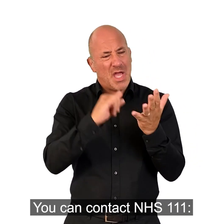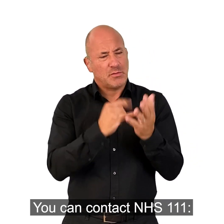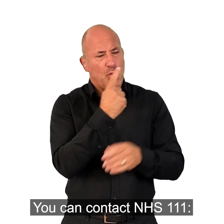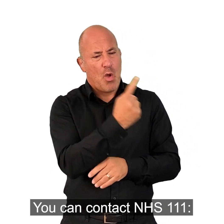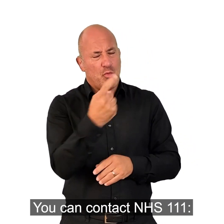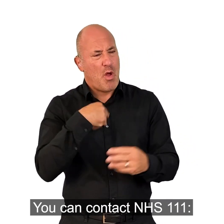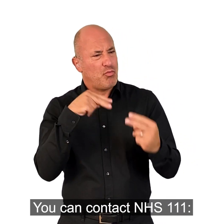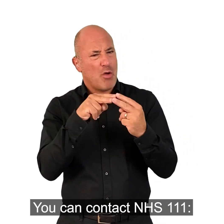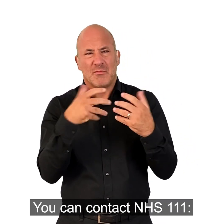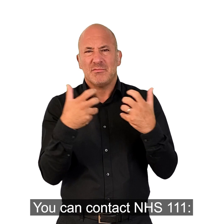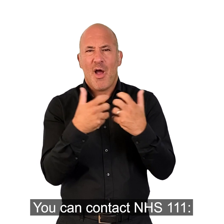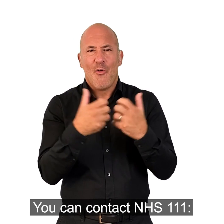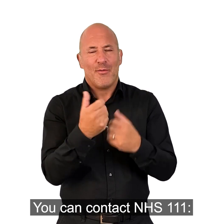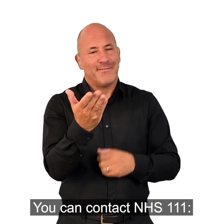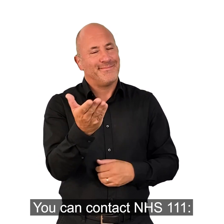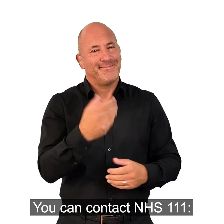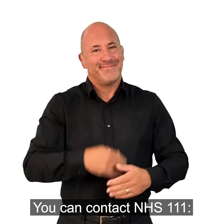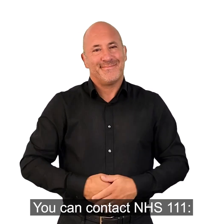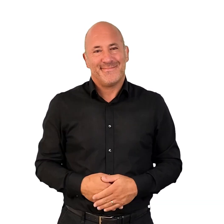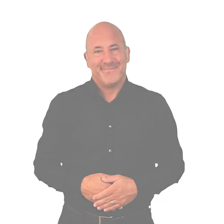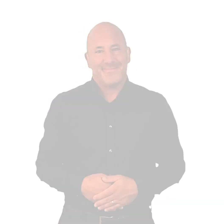contact NHS 111.